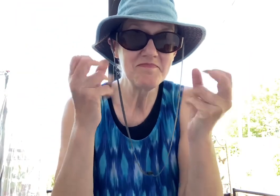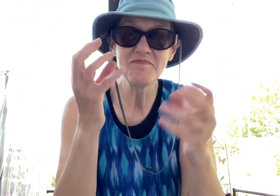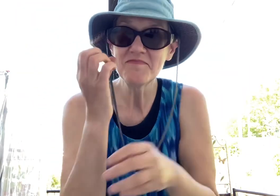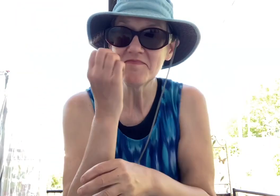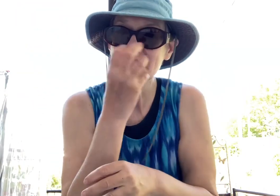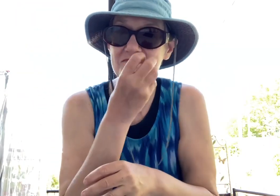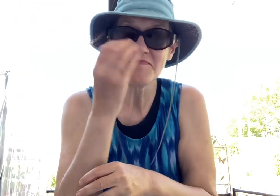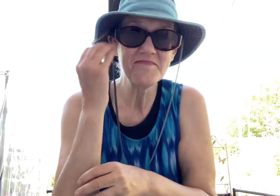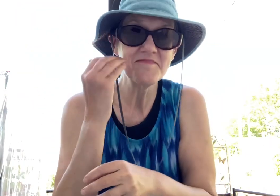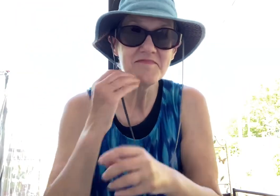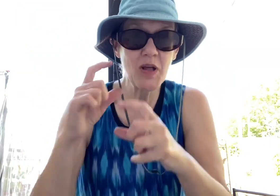multi-branching,